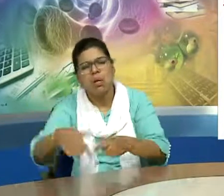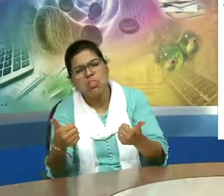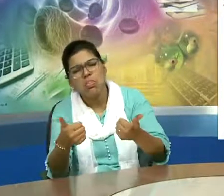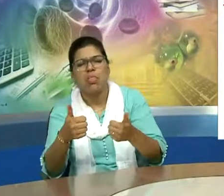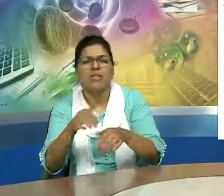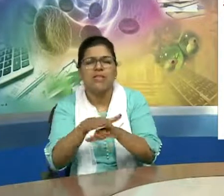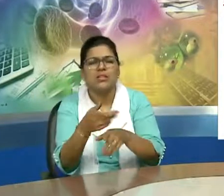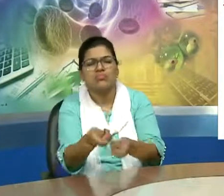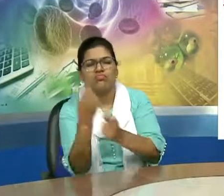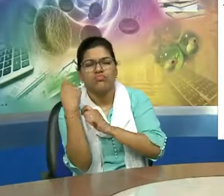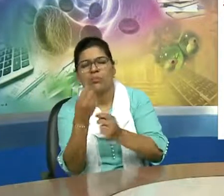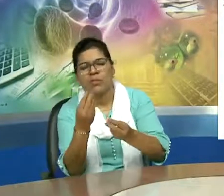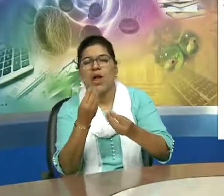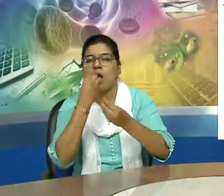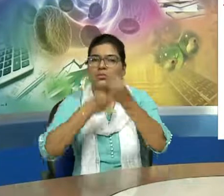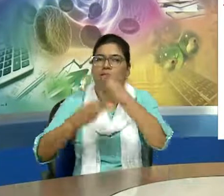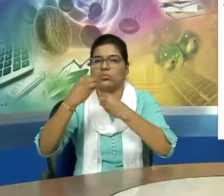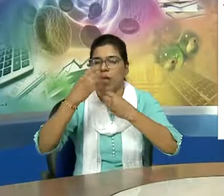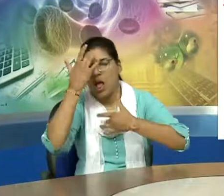Because of factories making plastic,